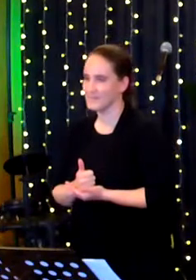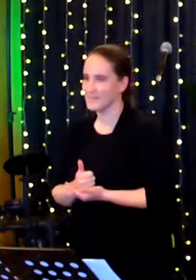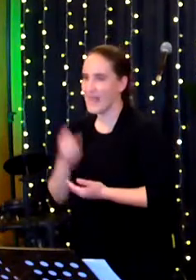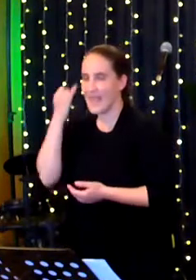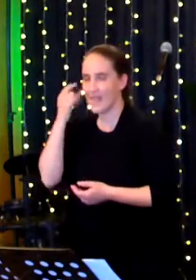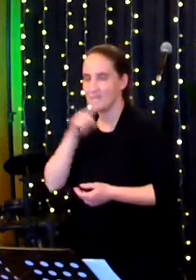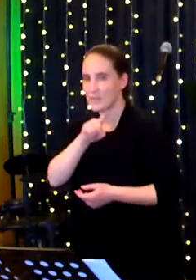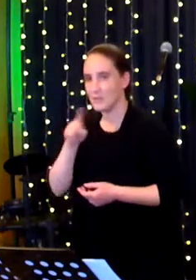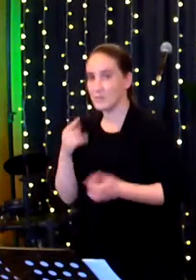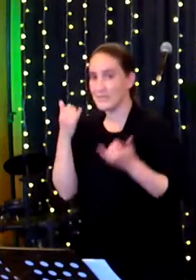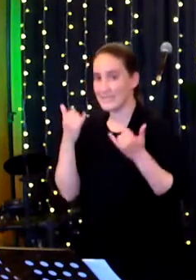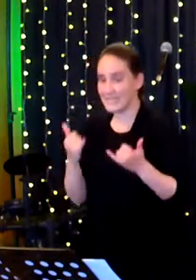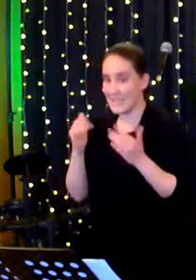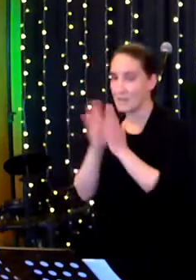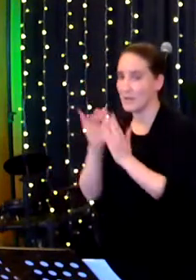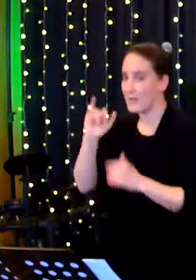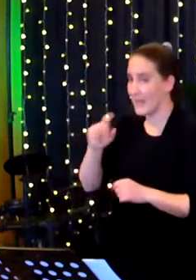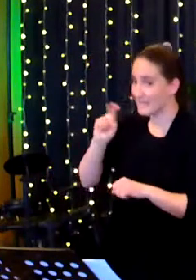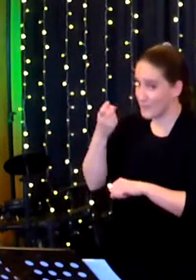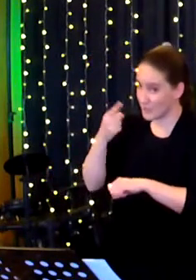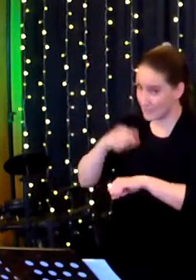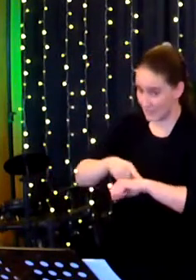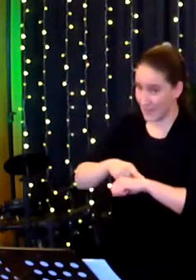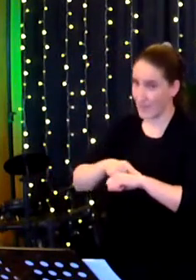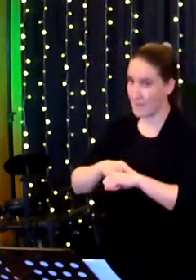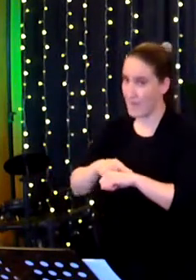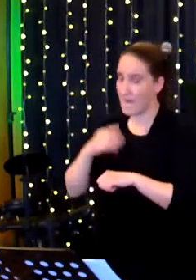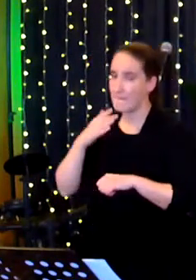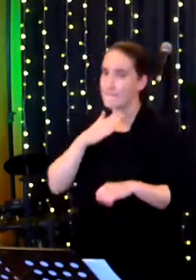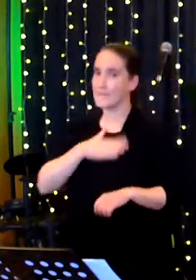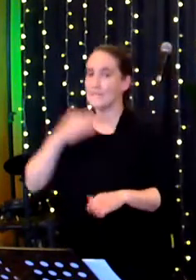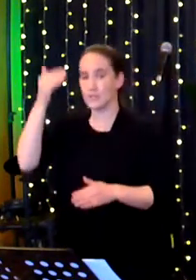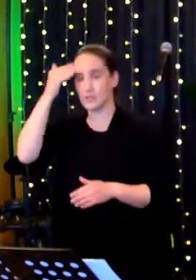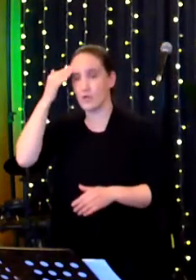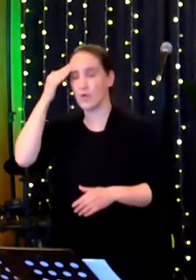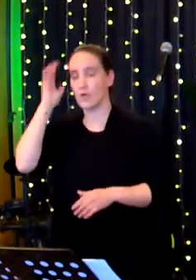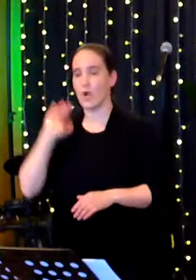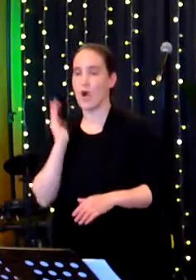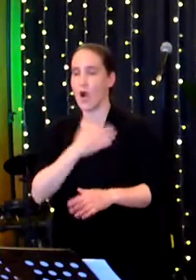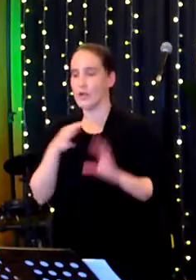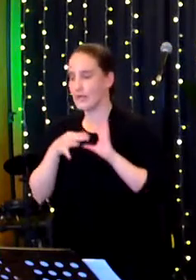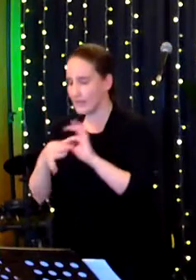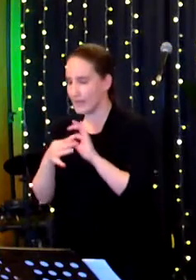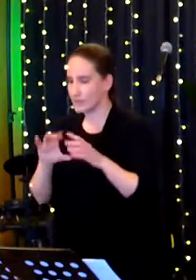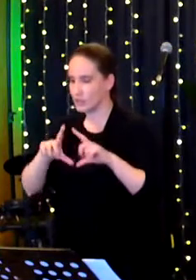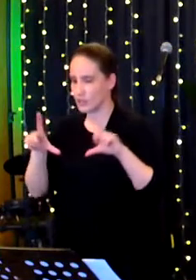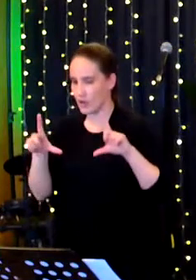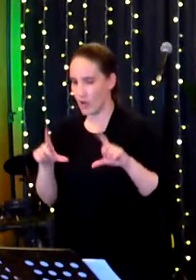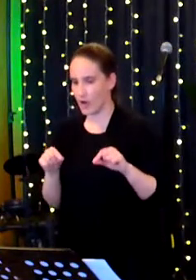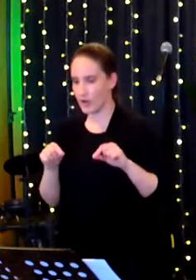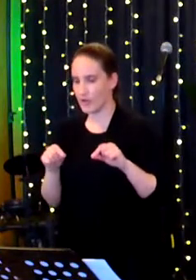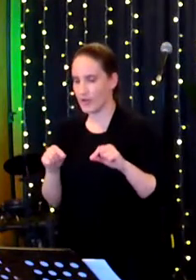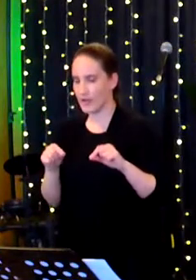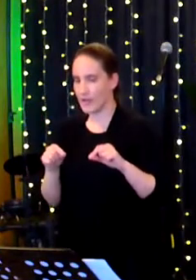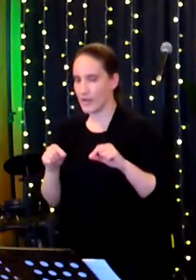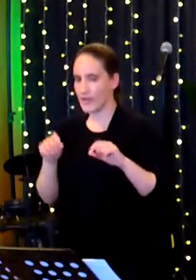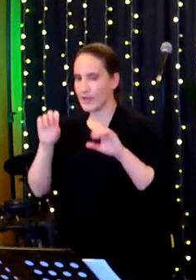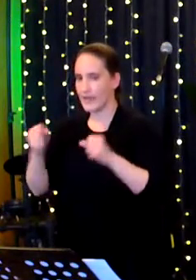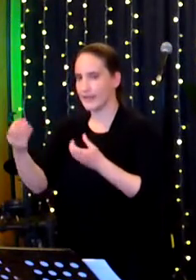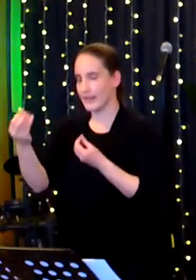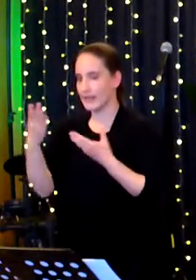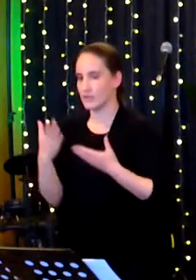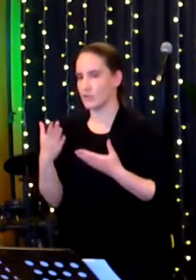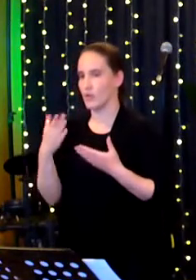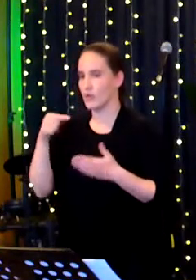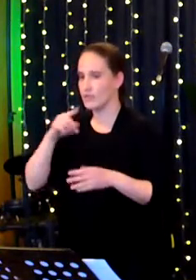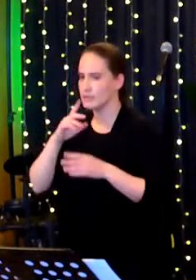time, I just want to make sure I say this. There is a place on our connection card that you can check and let us know. Or even if you didn't pray it for the